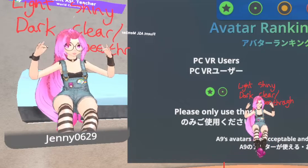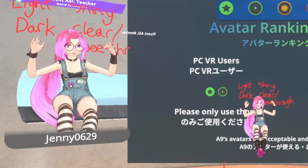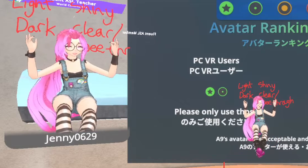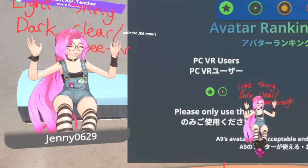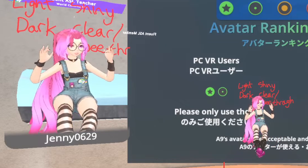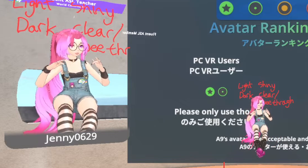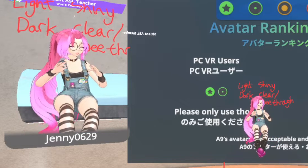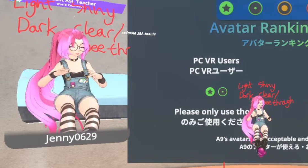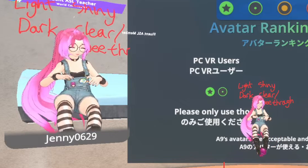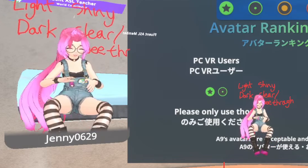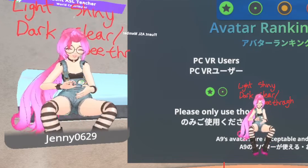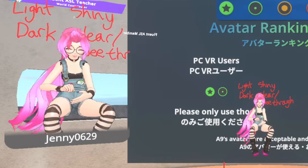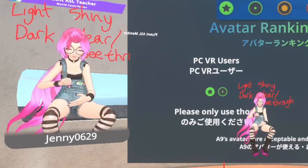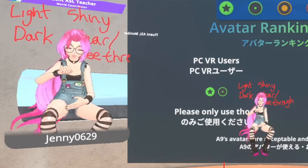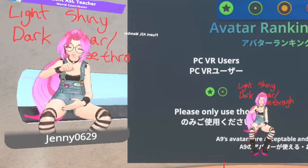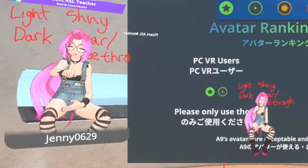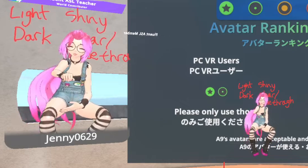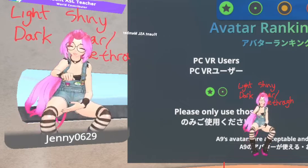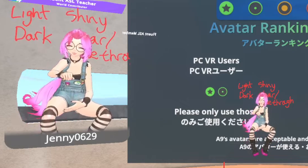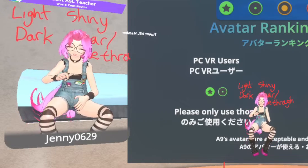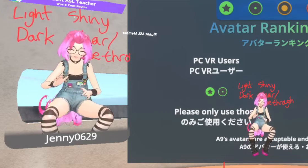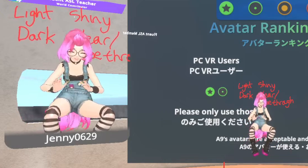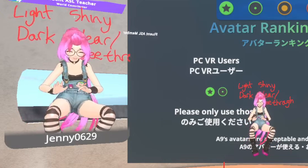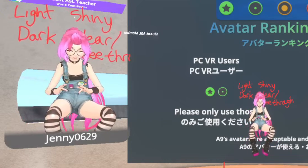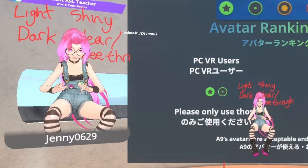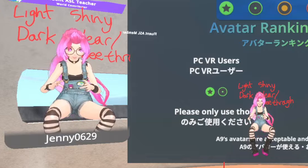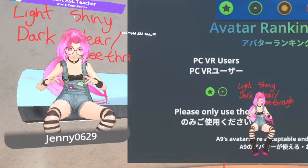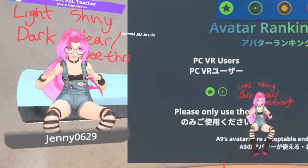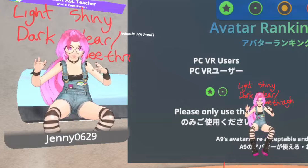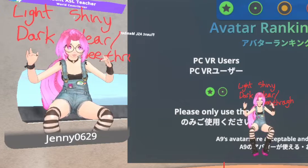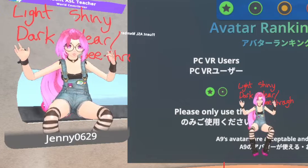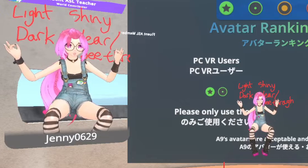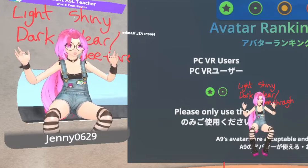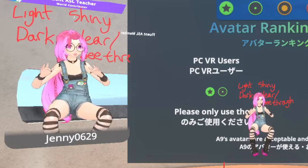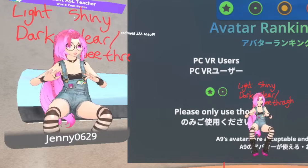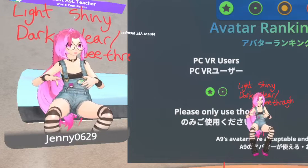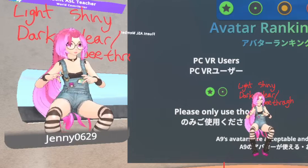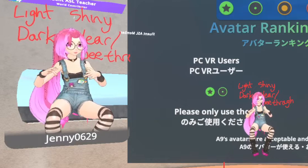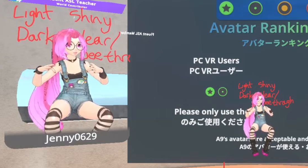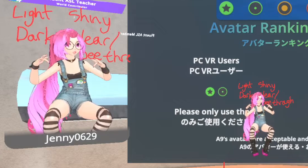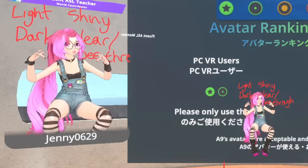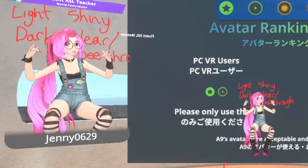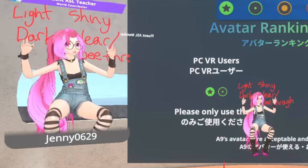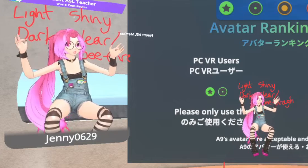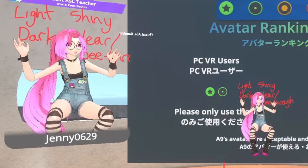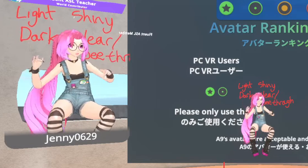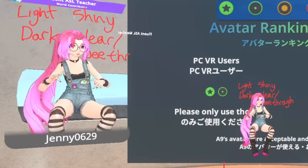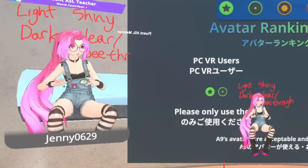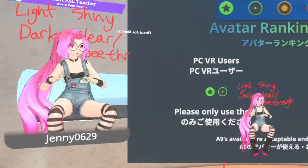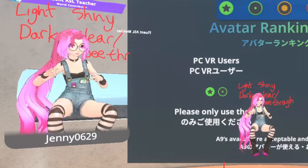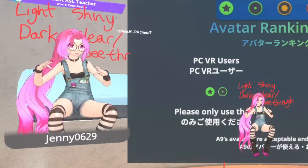this. Woo! Imagine you're like opened a treasure chest, and you're like, oh,